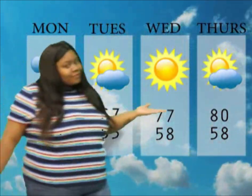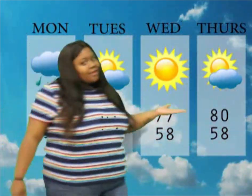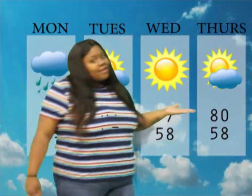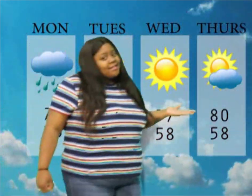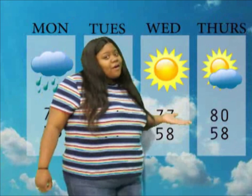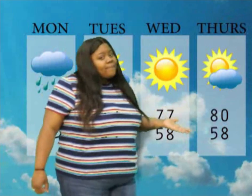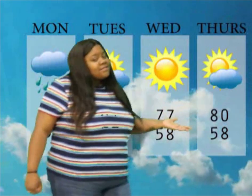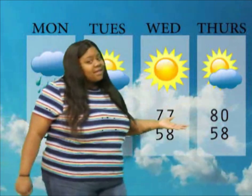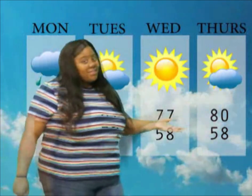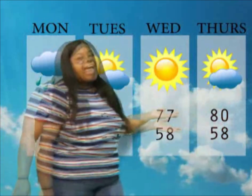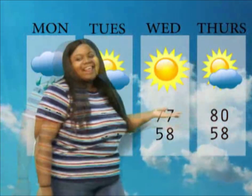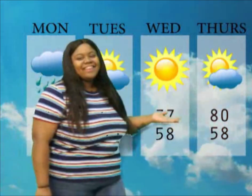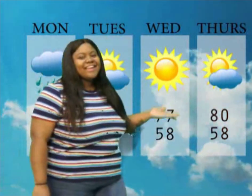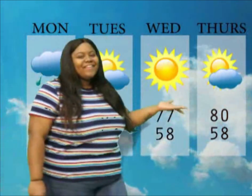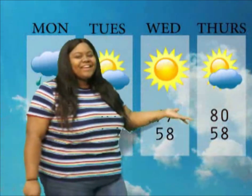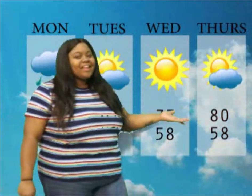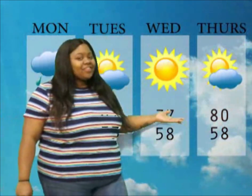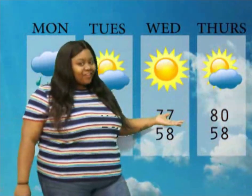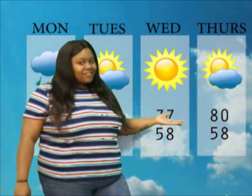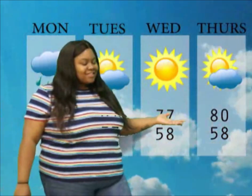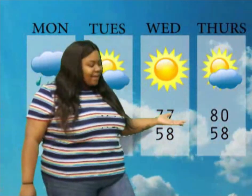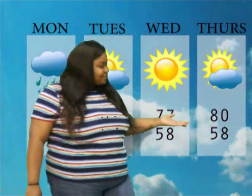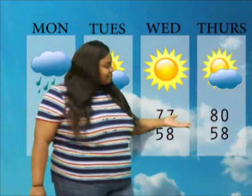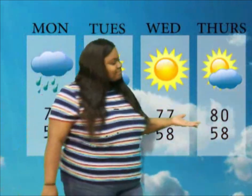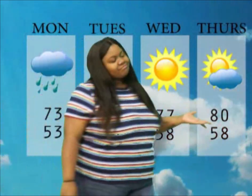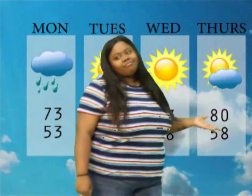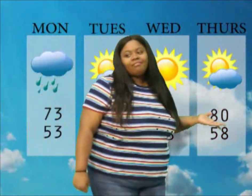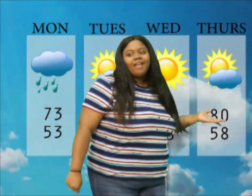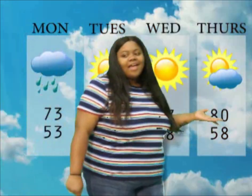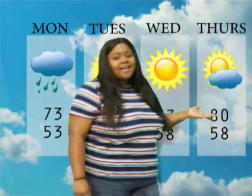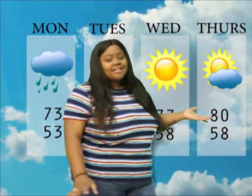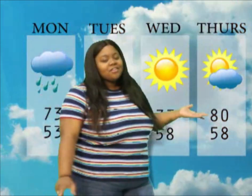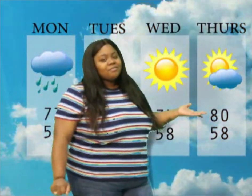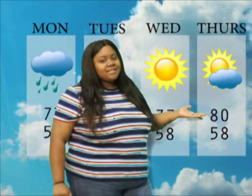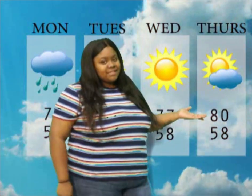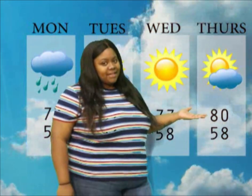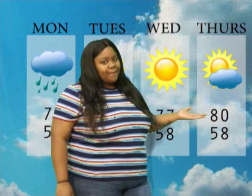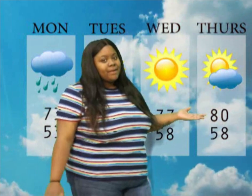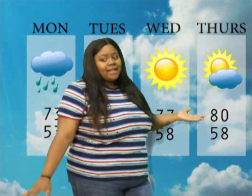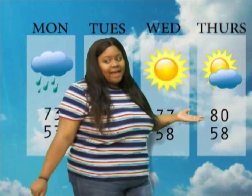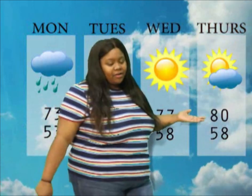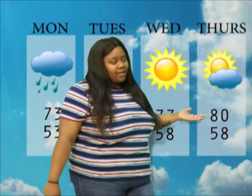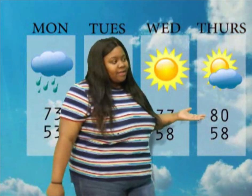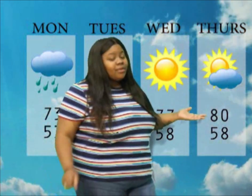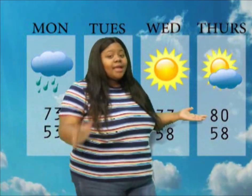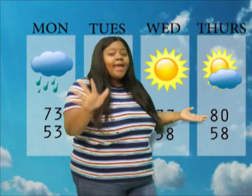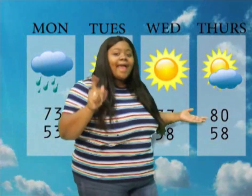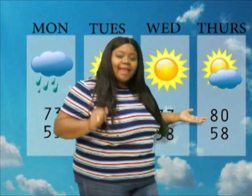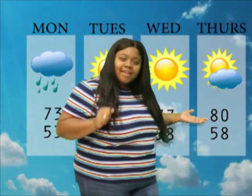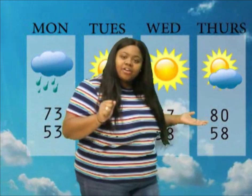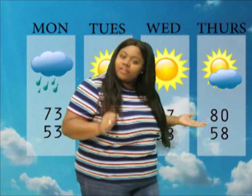it's going to be sunny And then on Thursday, it's going to be sunny but cloudy